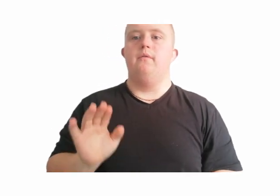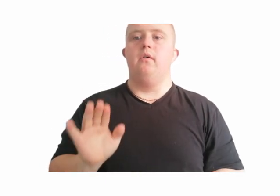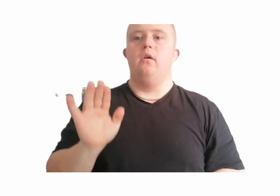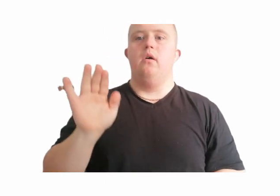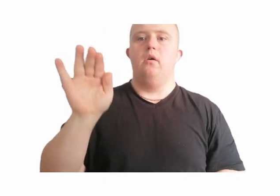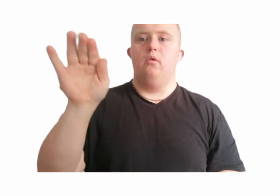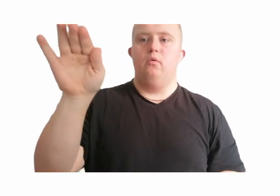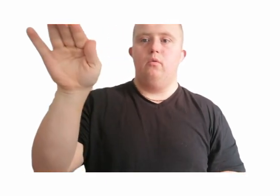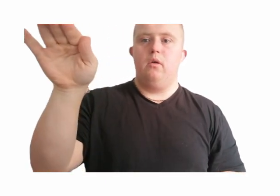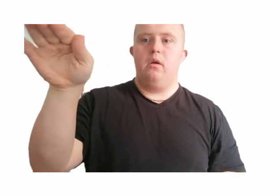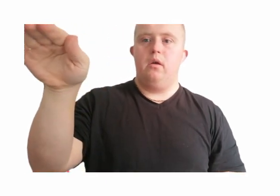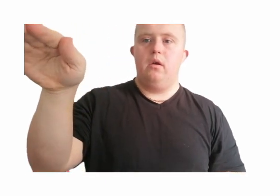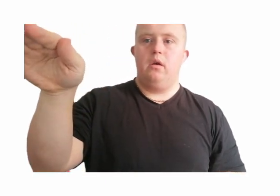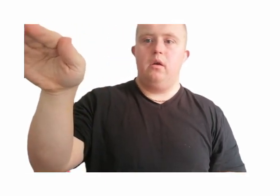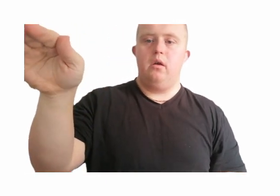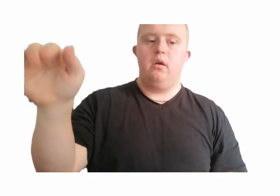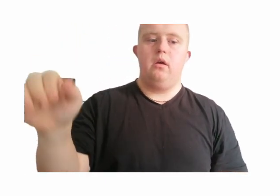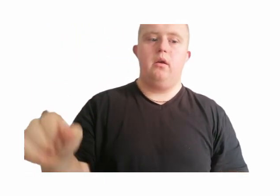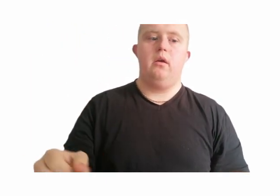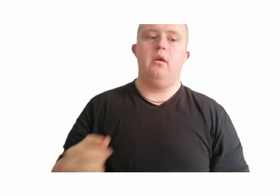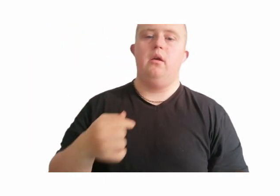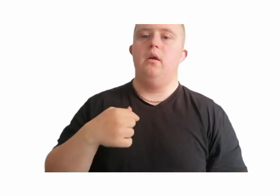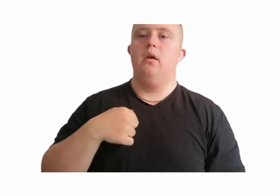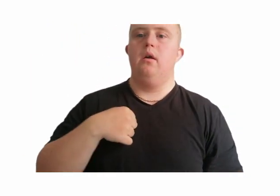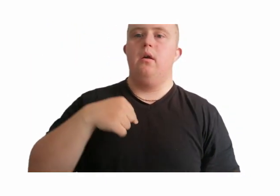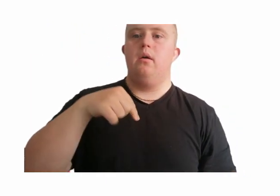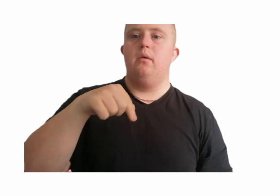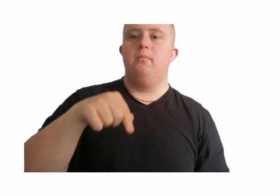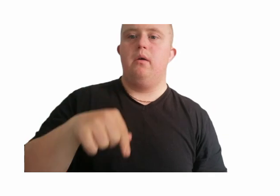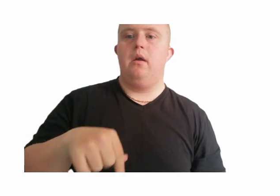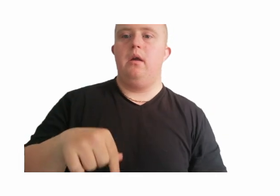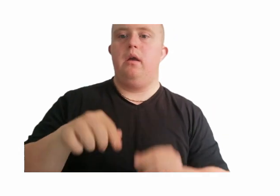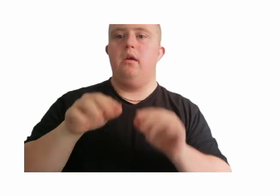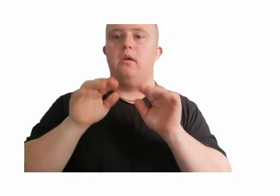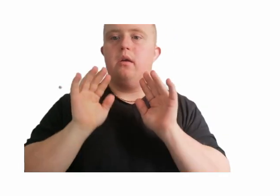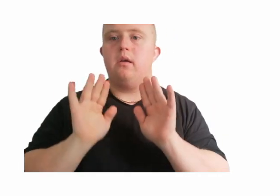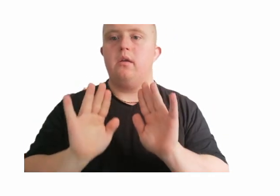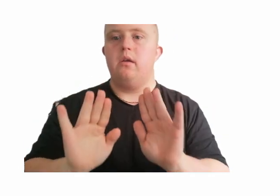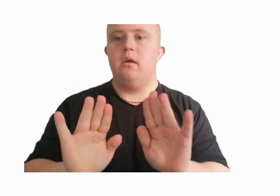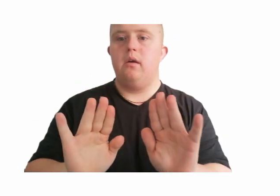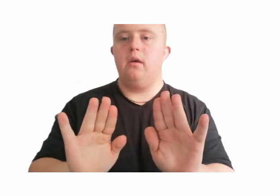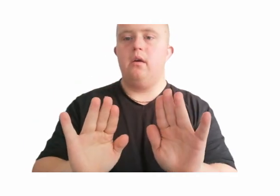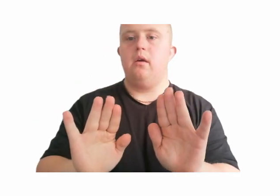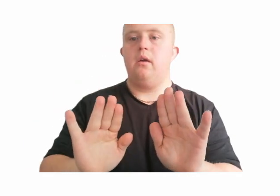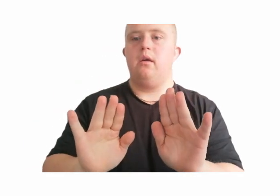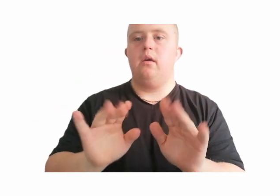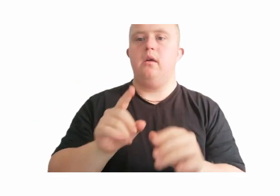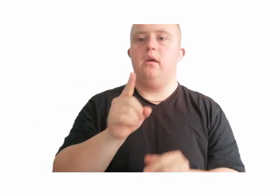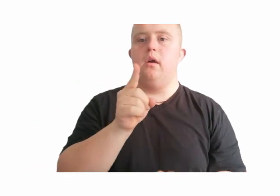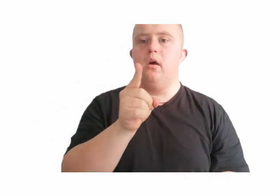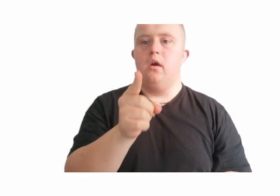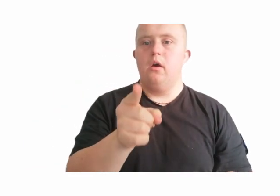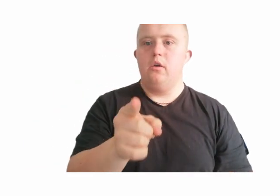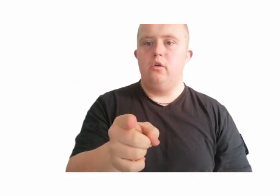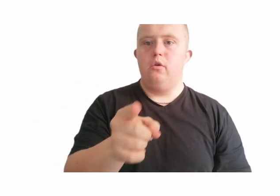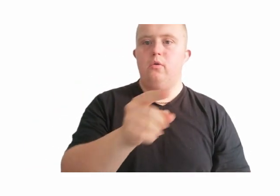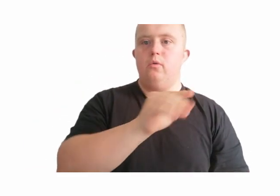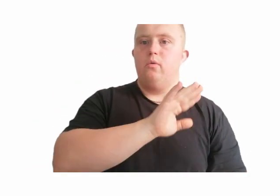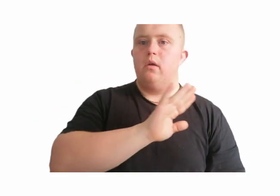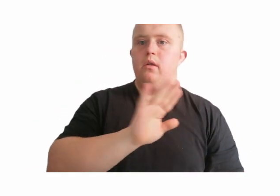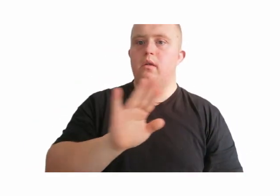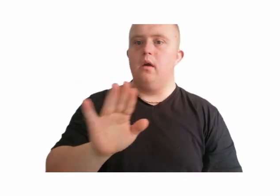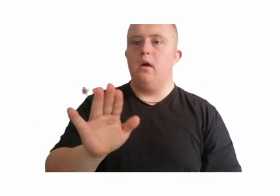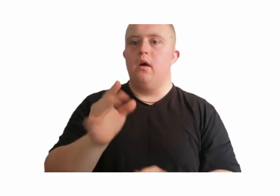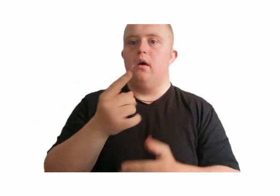you're far away, I am here to stay But